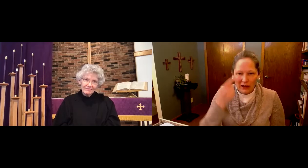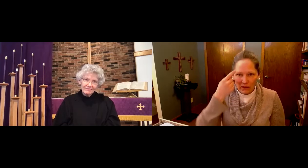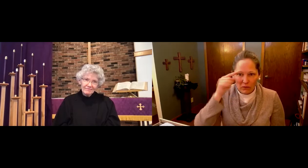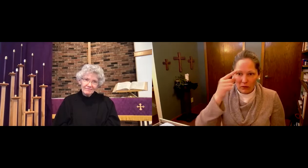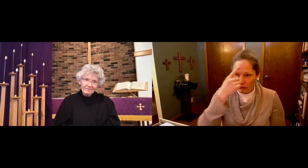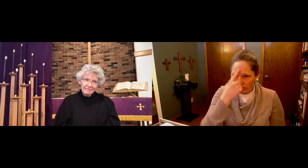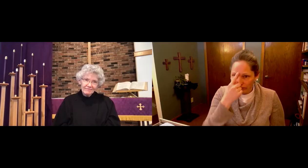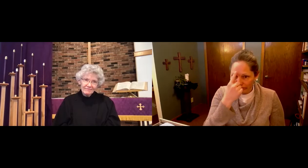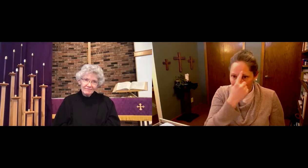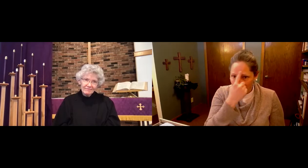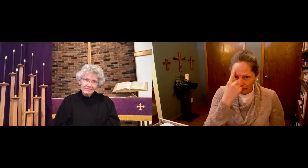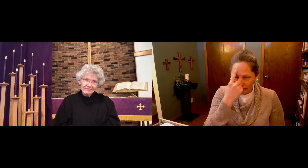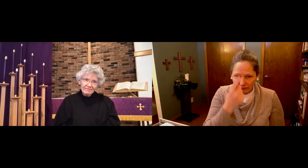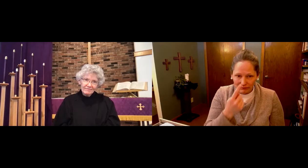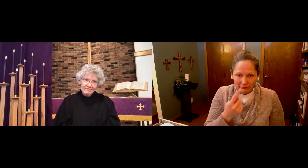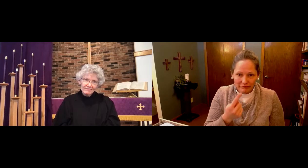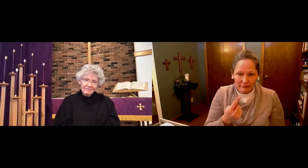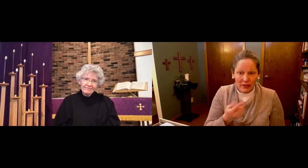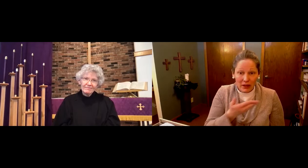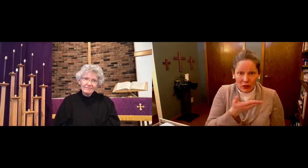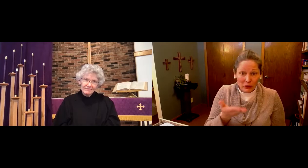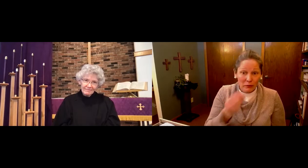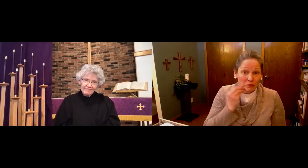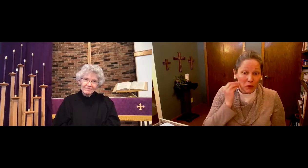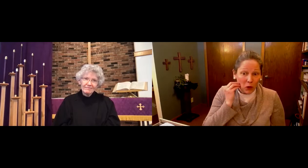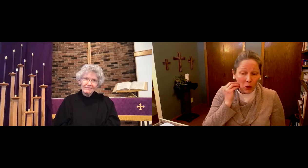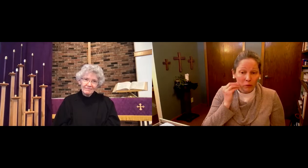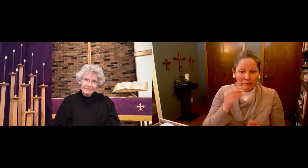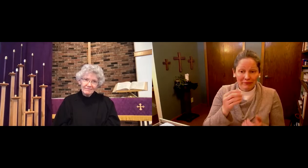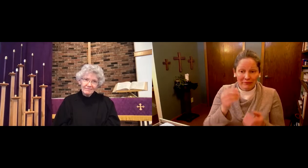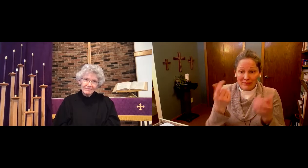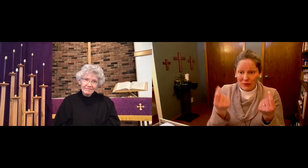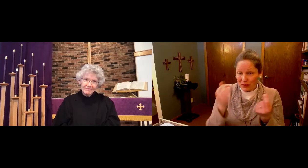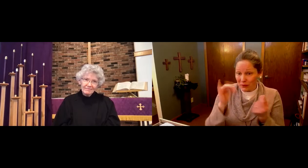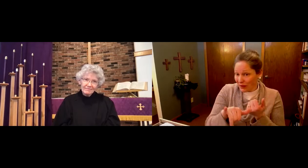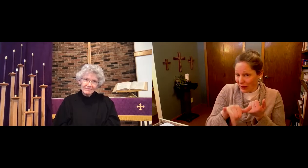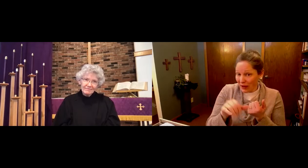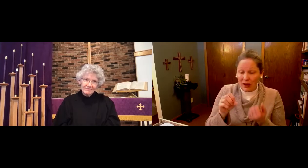mix it with water, and then I will mark my own forehead.